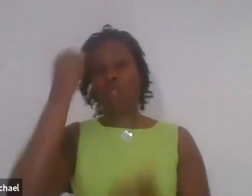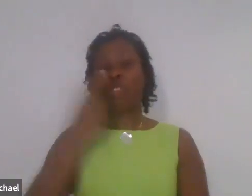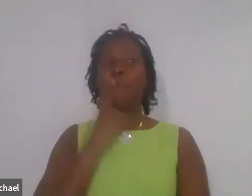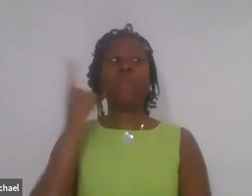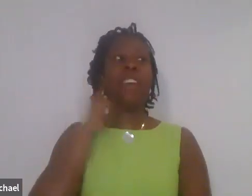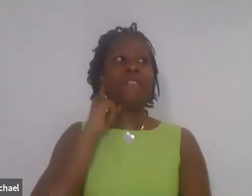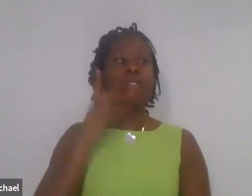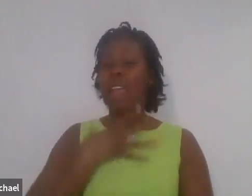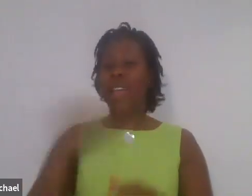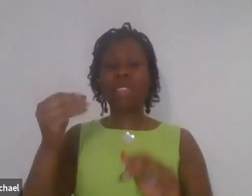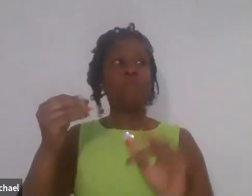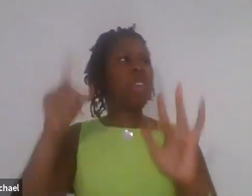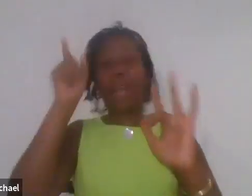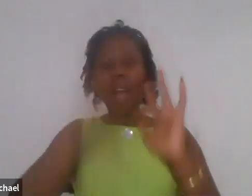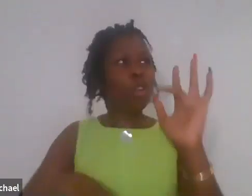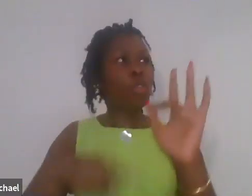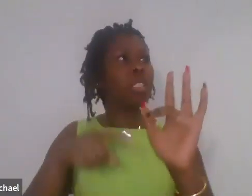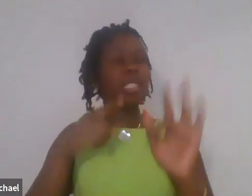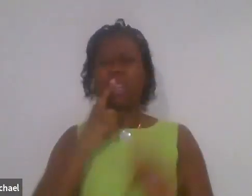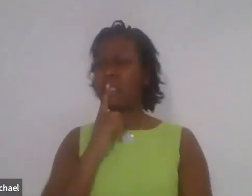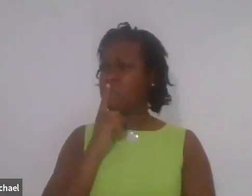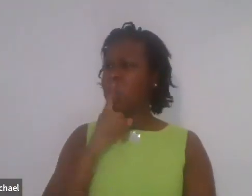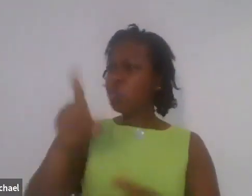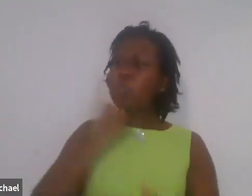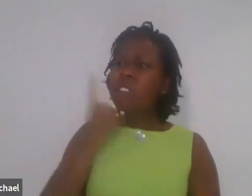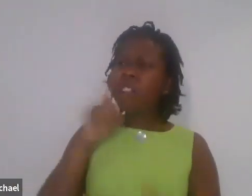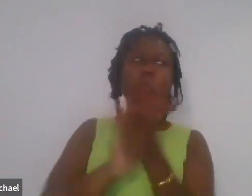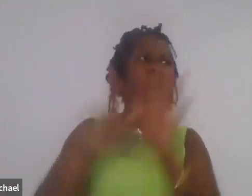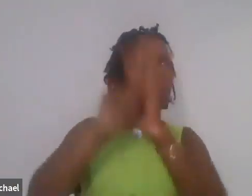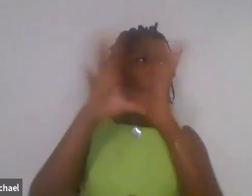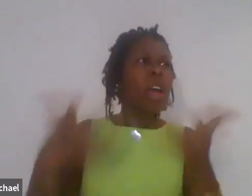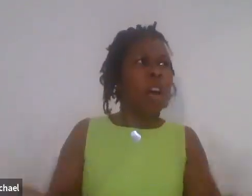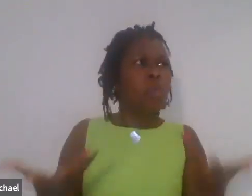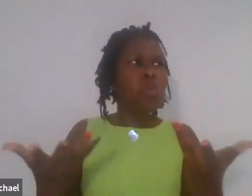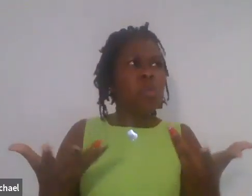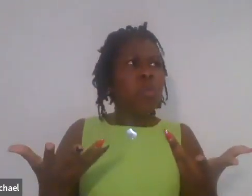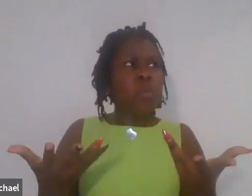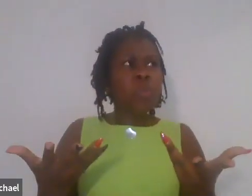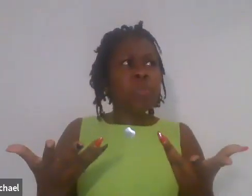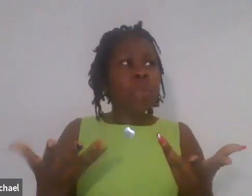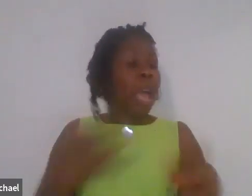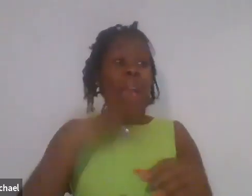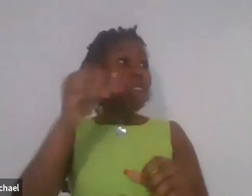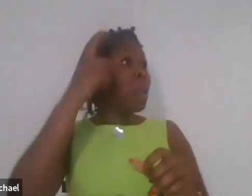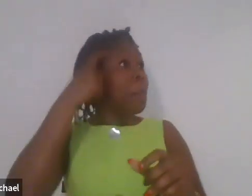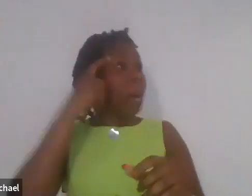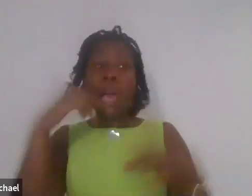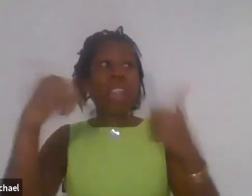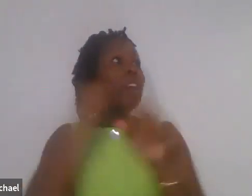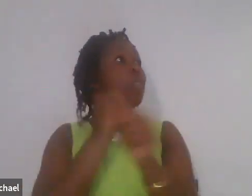Because I'm deaf and cannot. You would have They asked me, Dave, how come you want to become a lawyer? Remember me, I never do